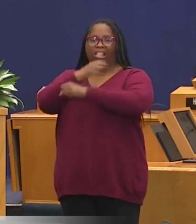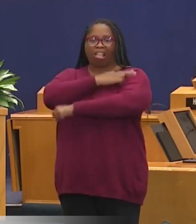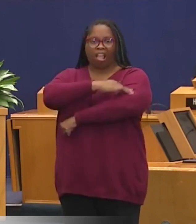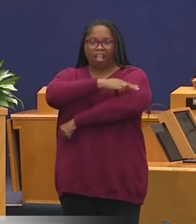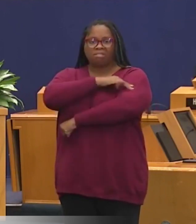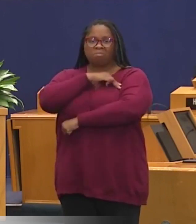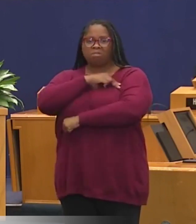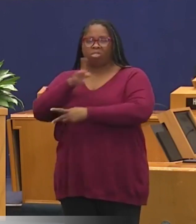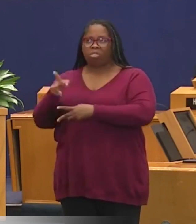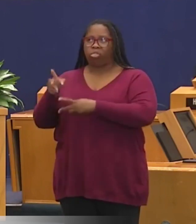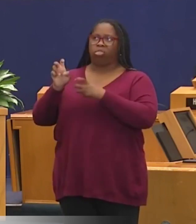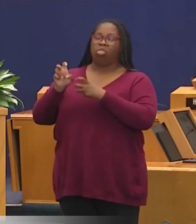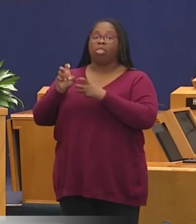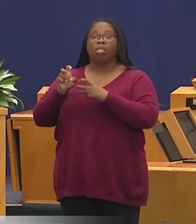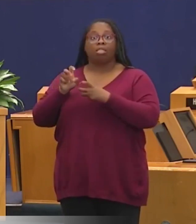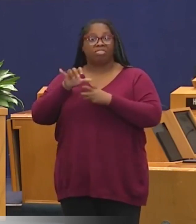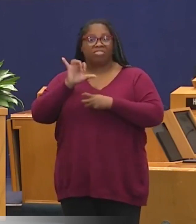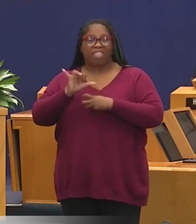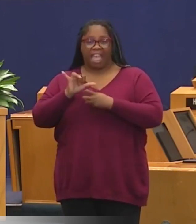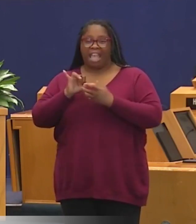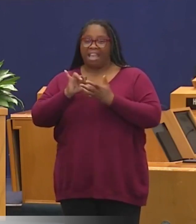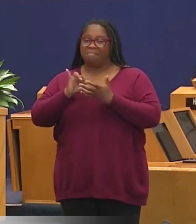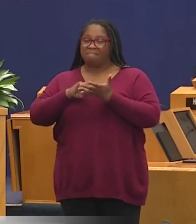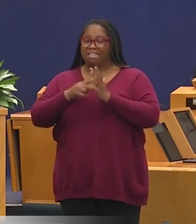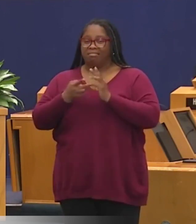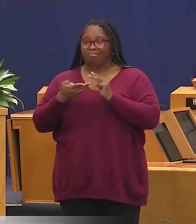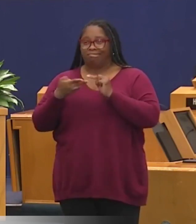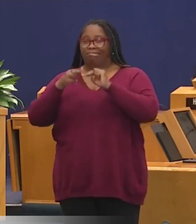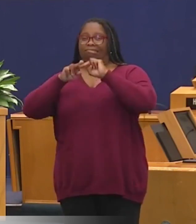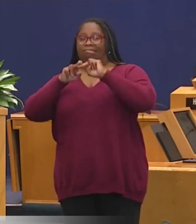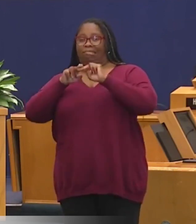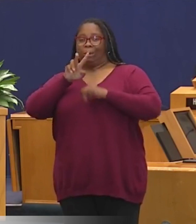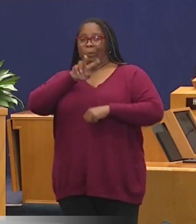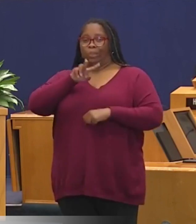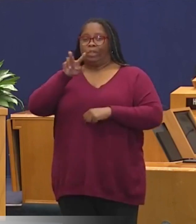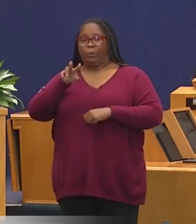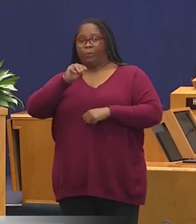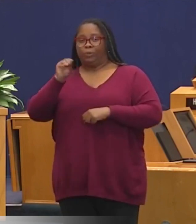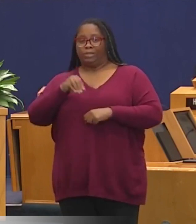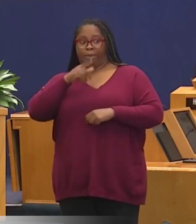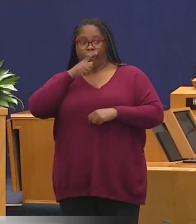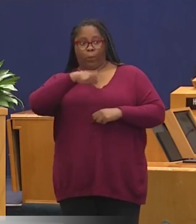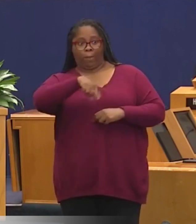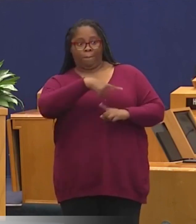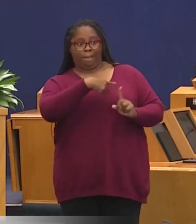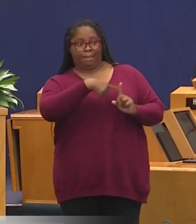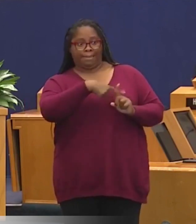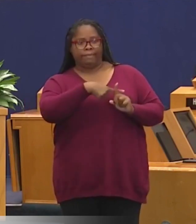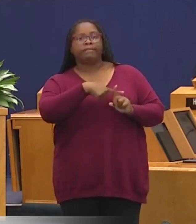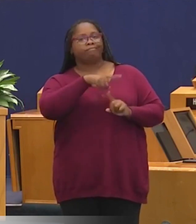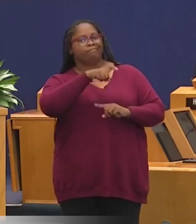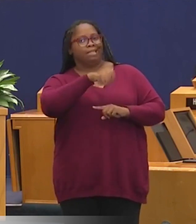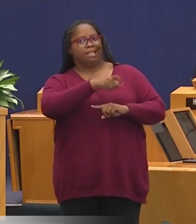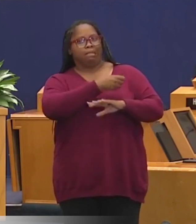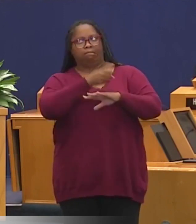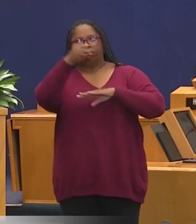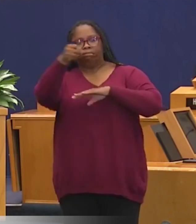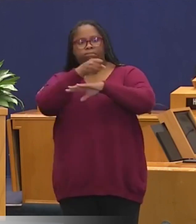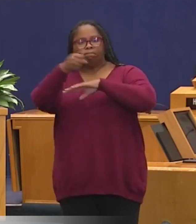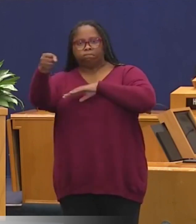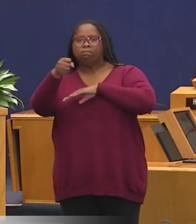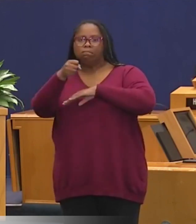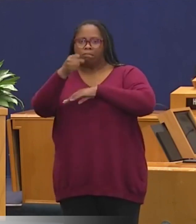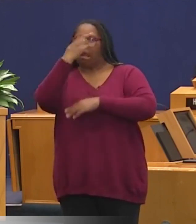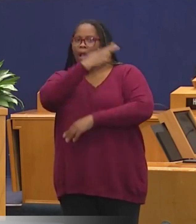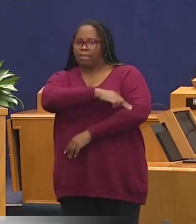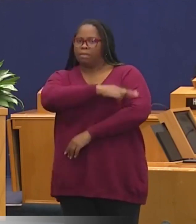that also slightly increasing the number now to 22% of positive cases have needed at some point during their